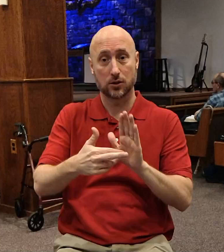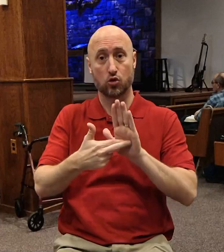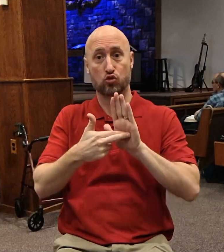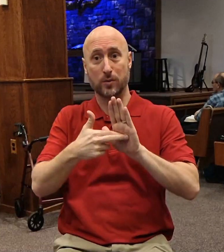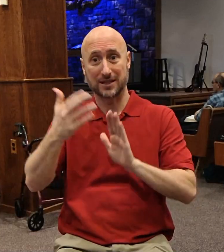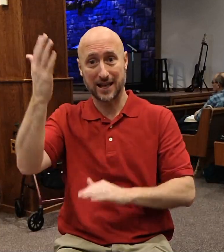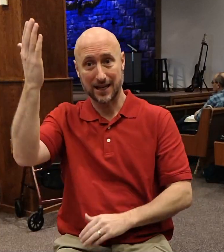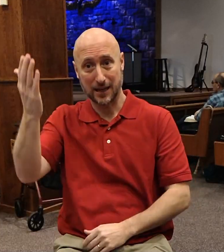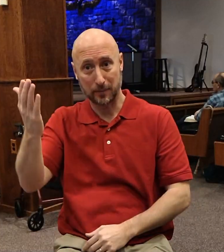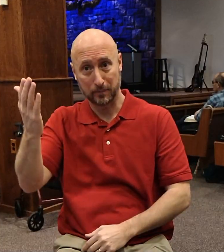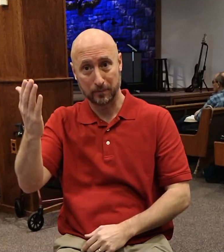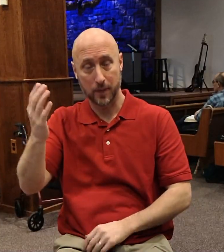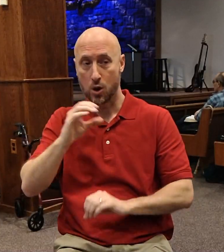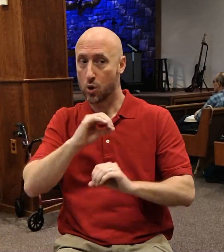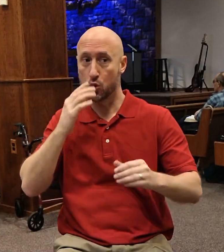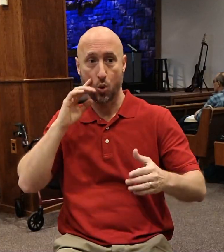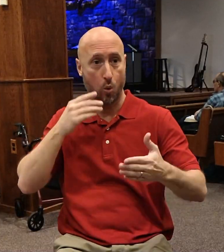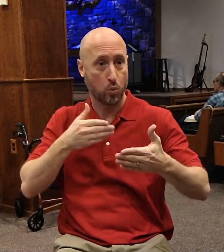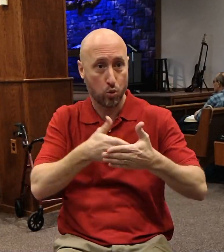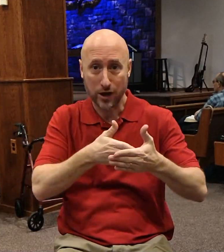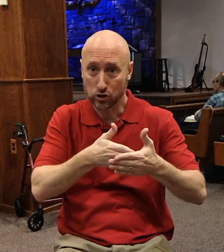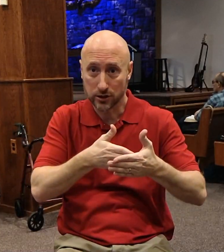with an unprejudiced love,